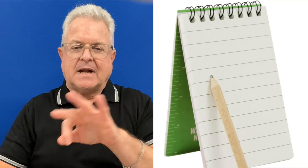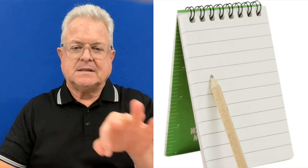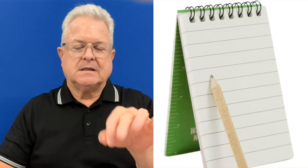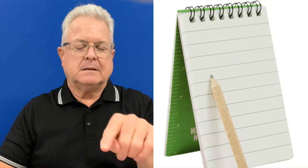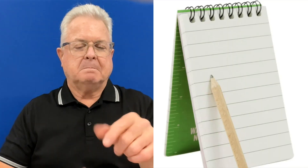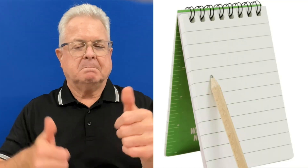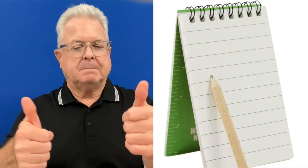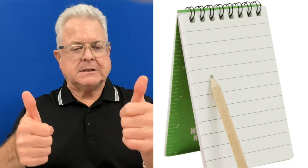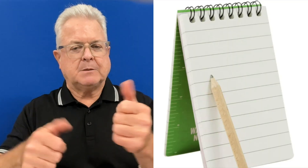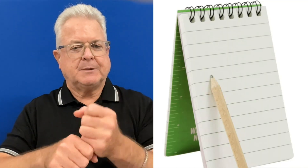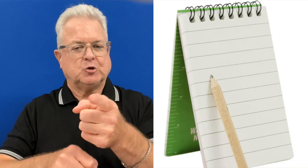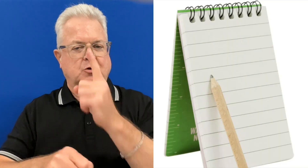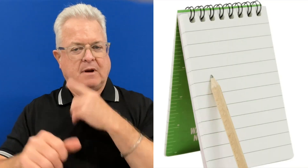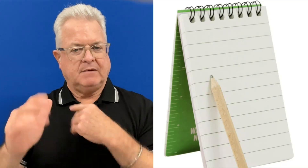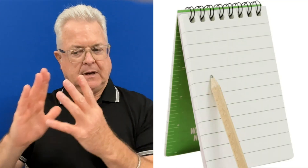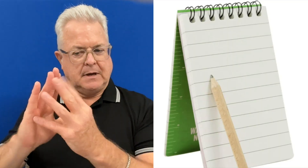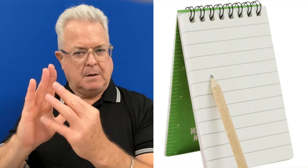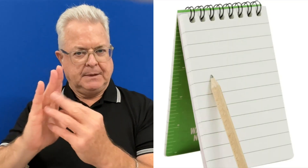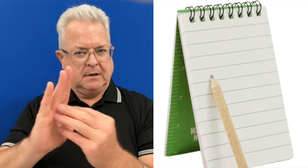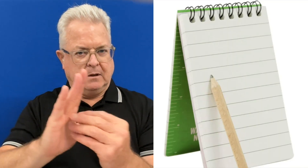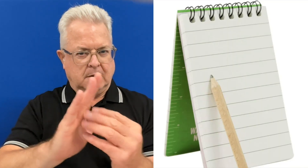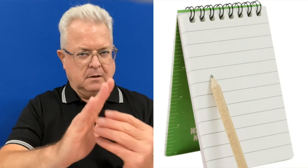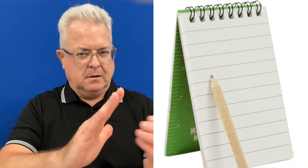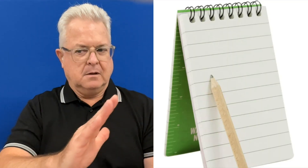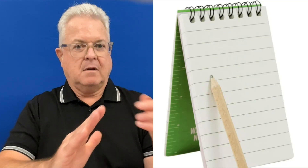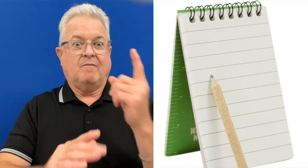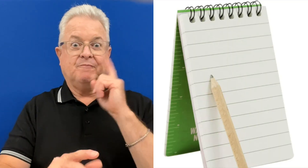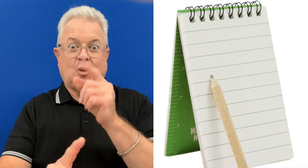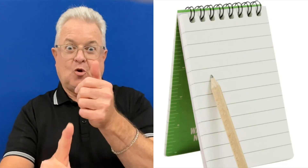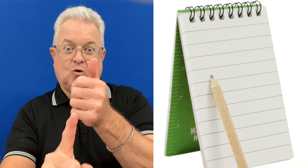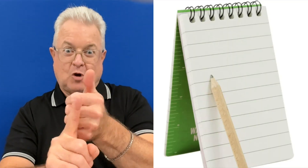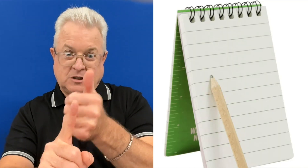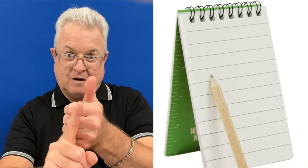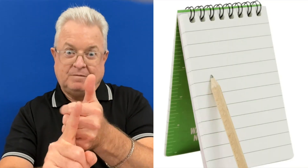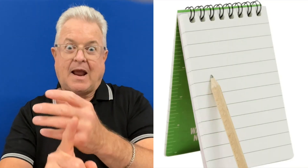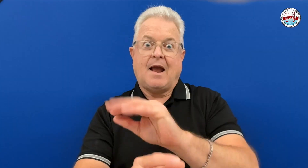things that remind you what to have. So make copies of that for